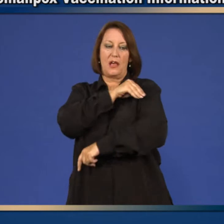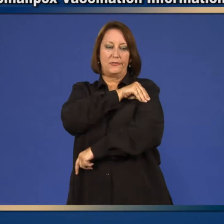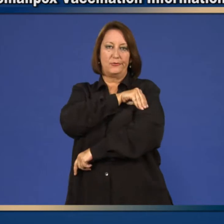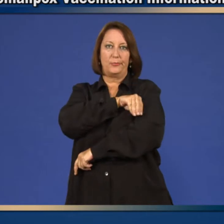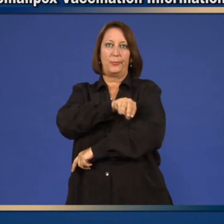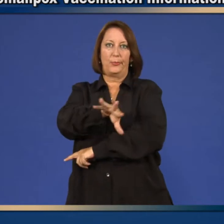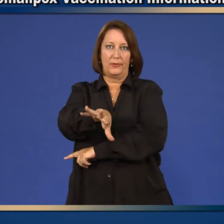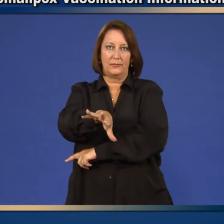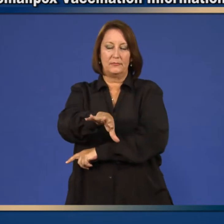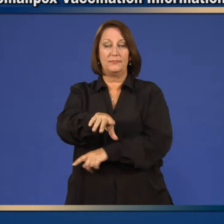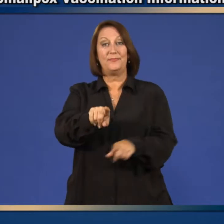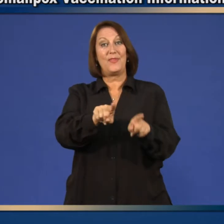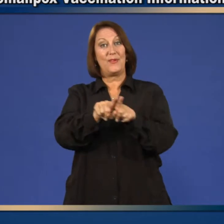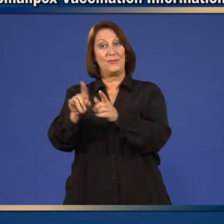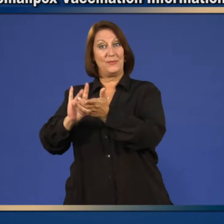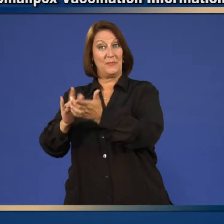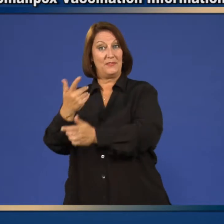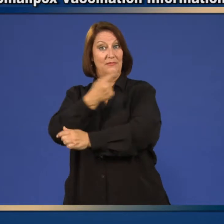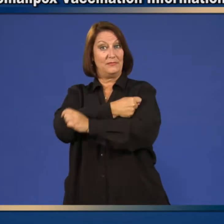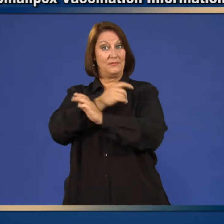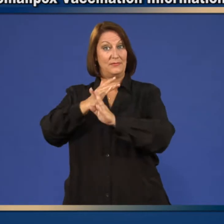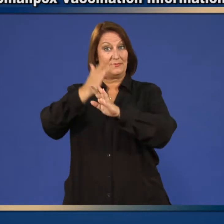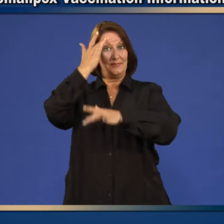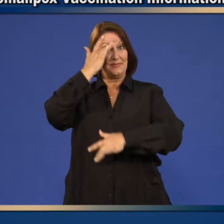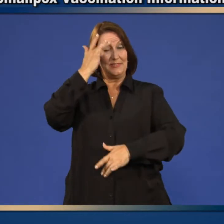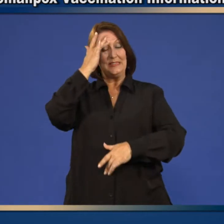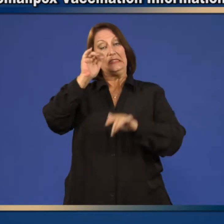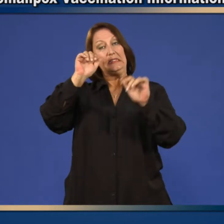Also, the vaccine can have side effects.